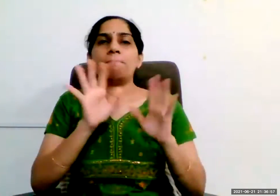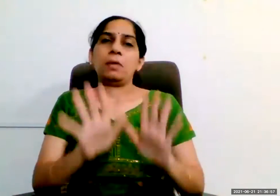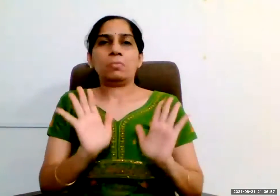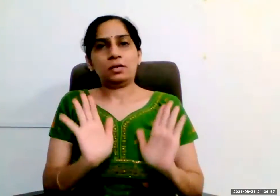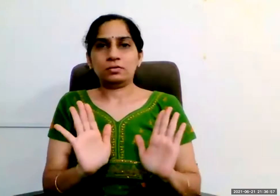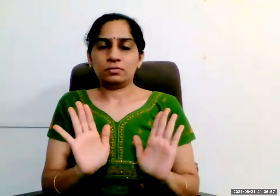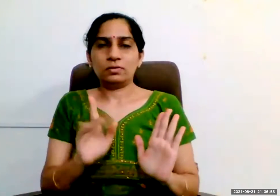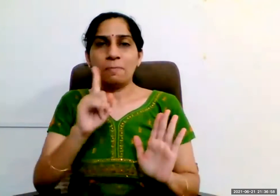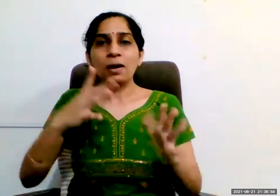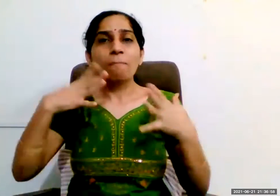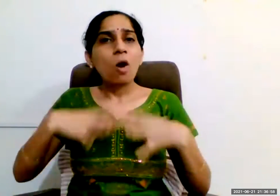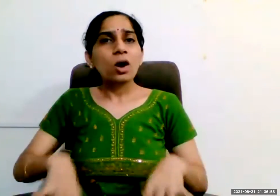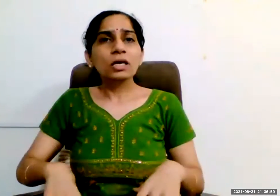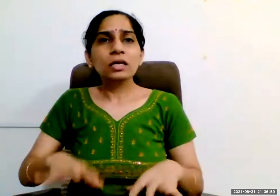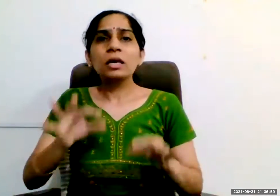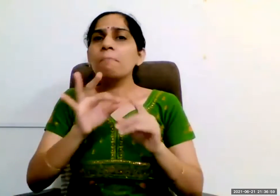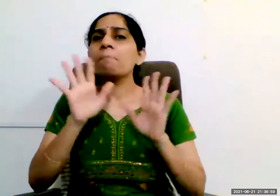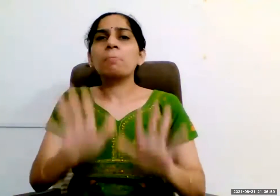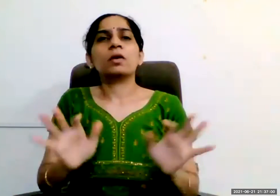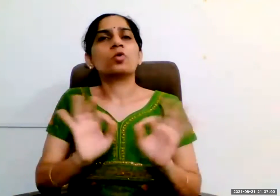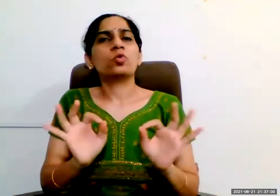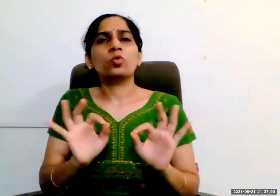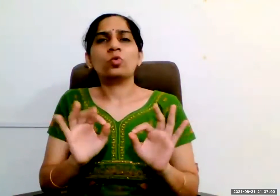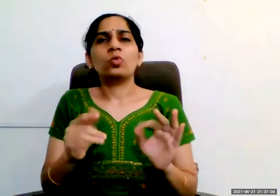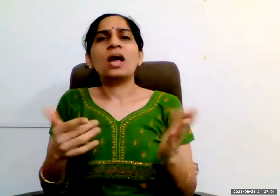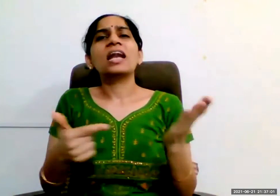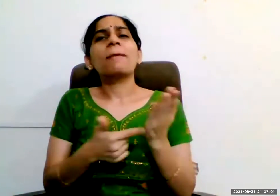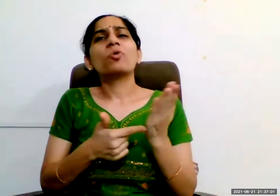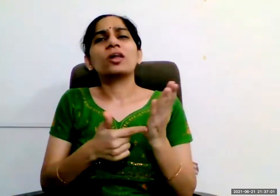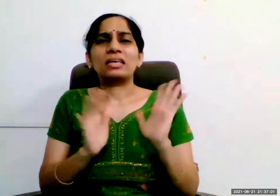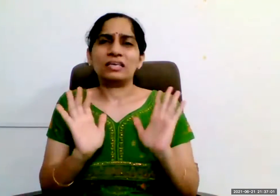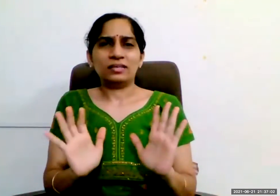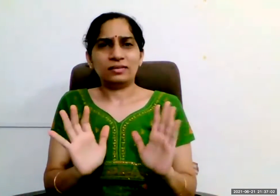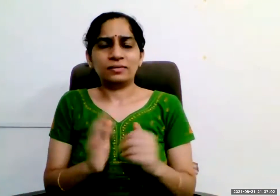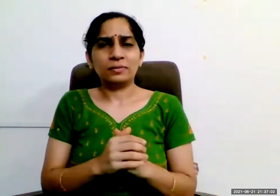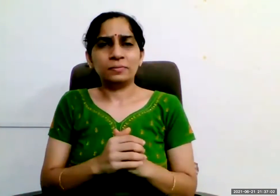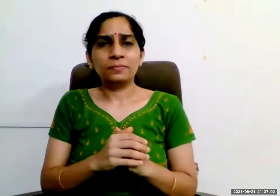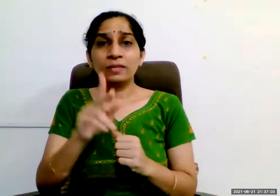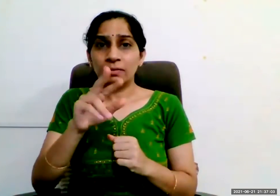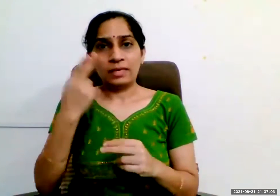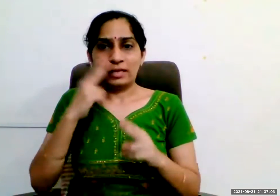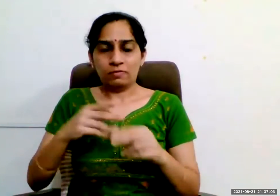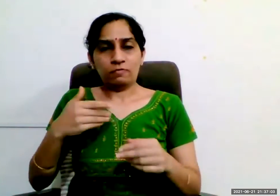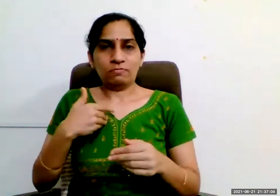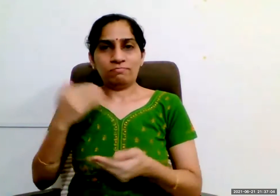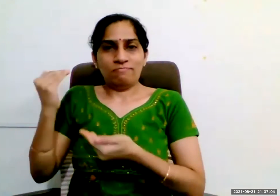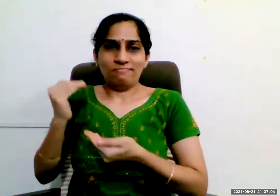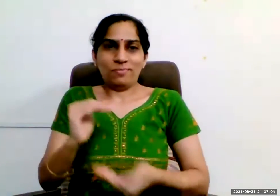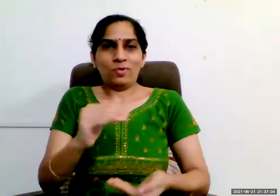forever. So when we come into this world, what we are doing, we when we are hungry, we are eating.